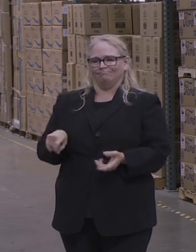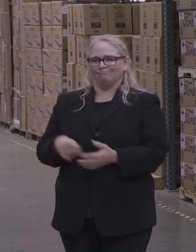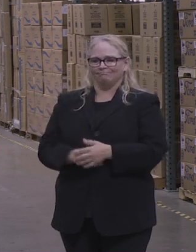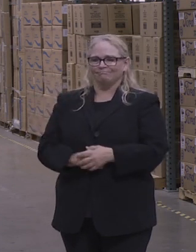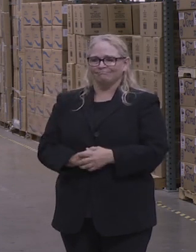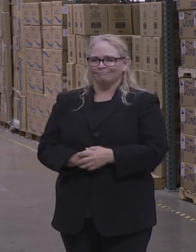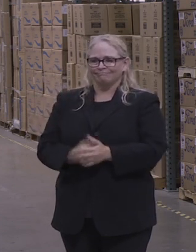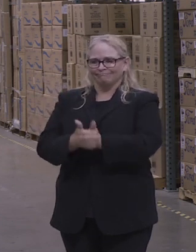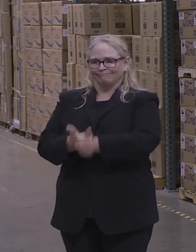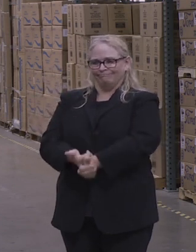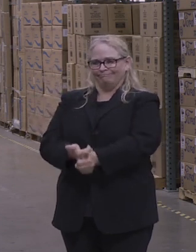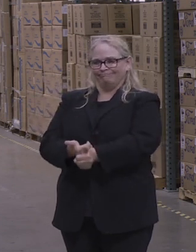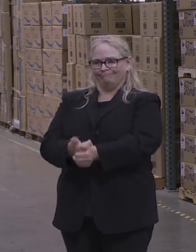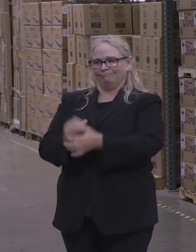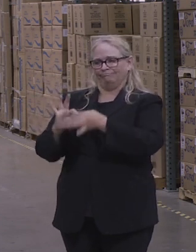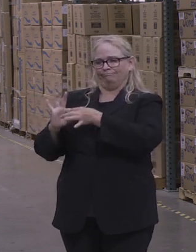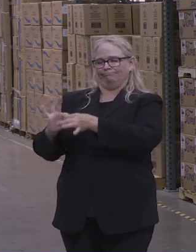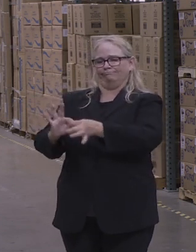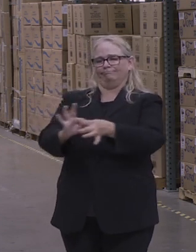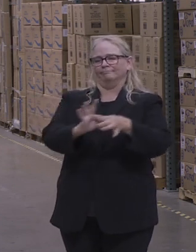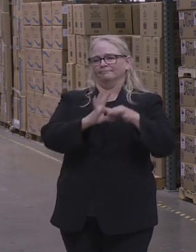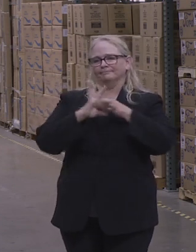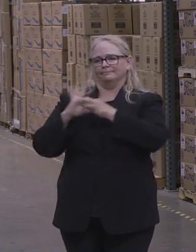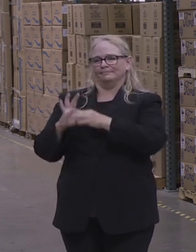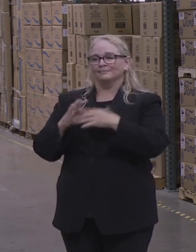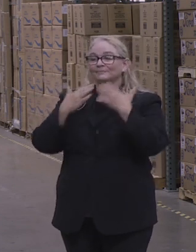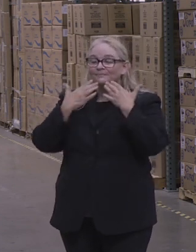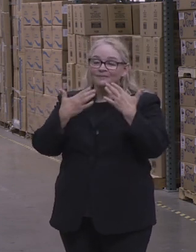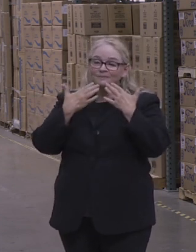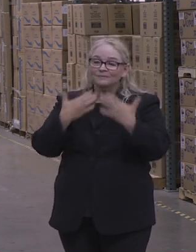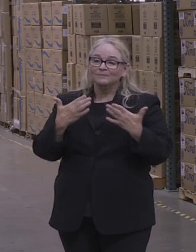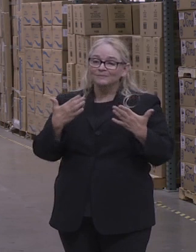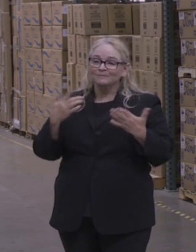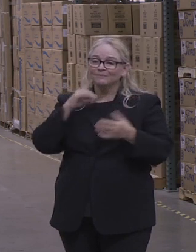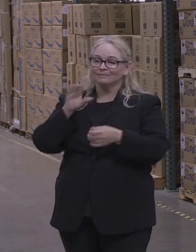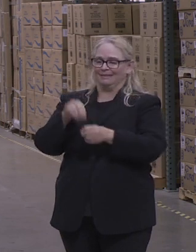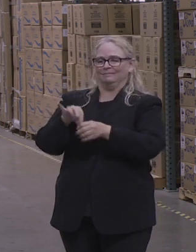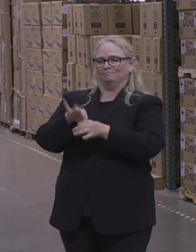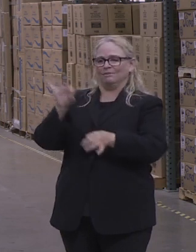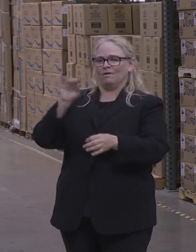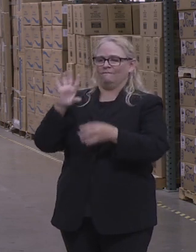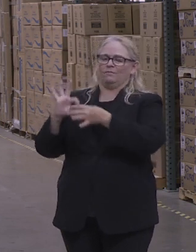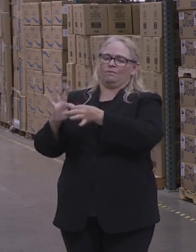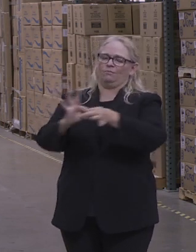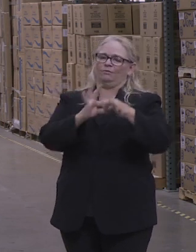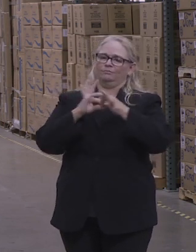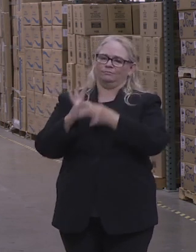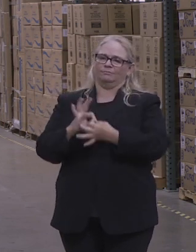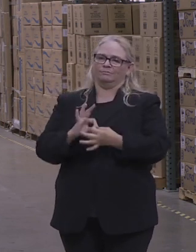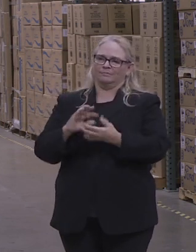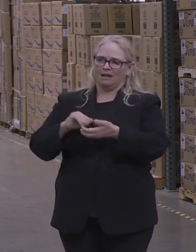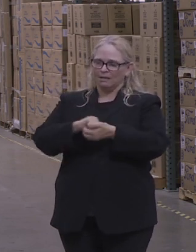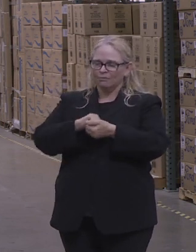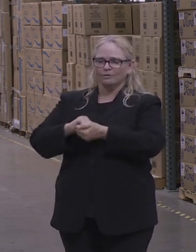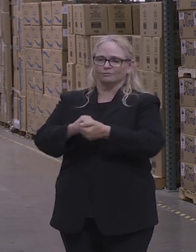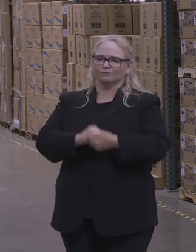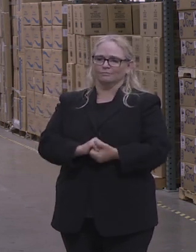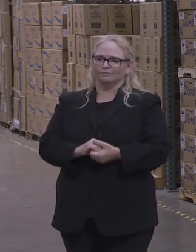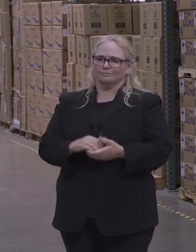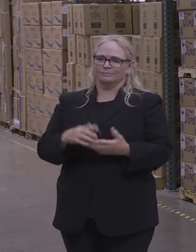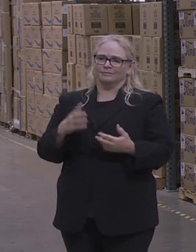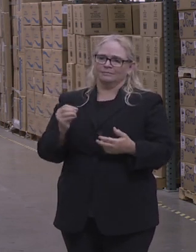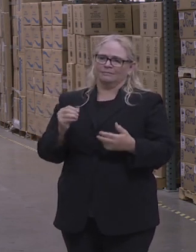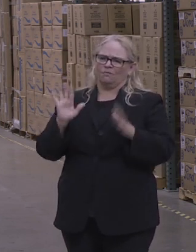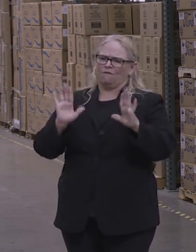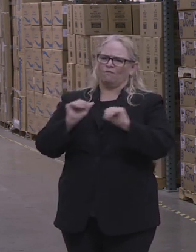And so in that spirit, let me thank all of you for the spirit of cooperation, collaboration, and the extraordinary